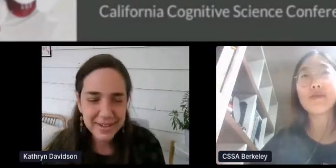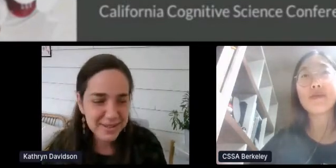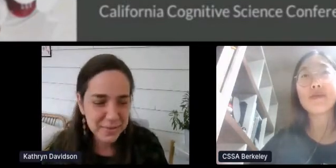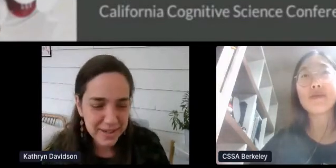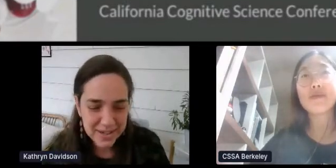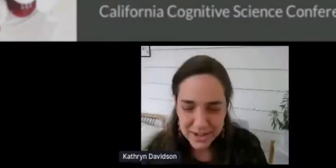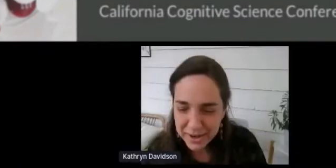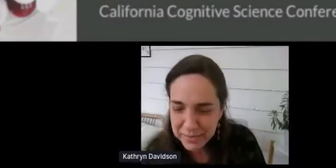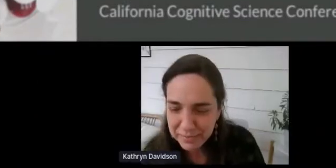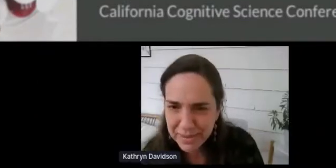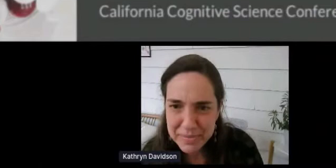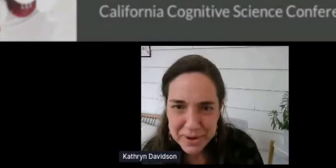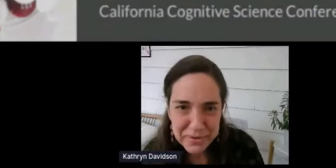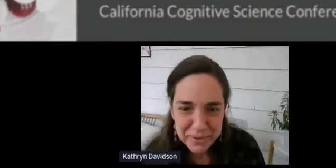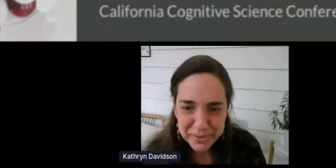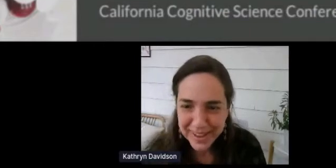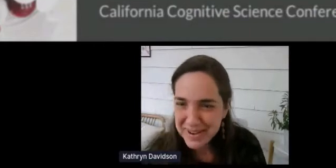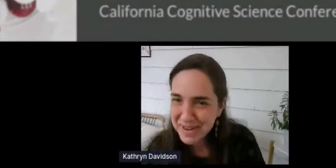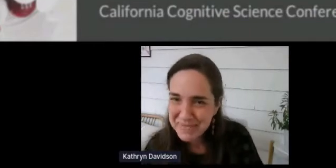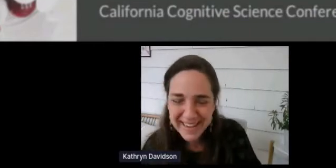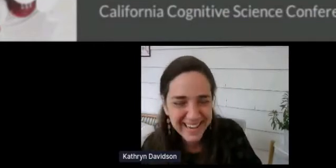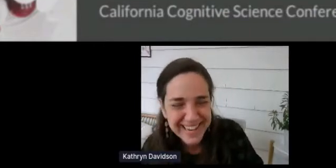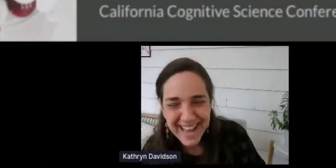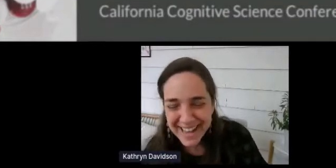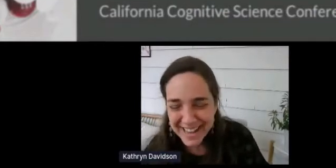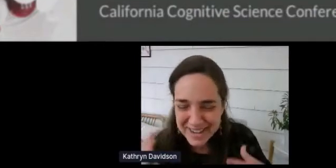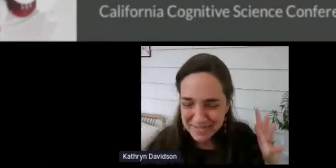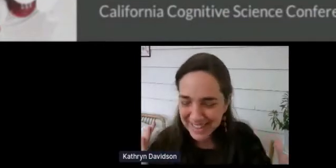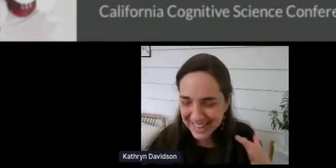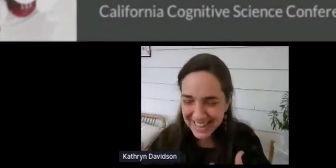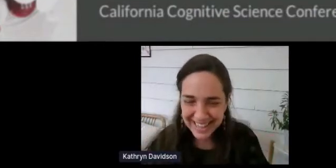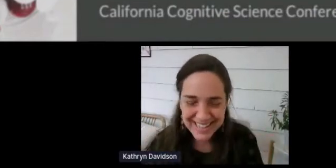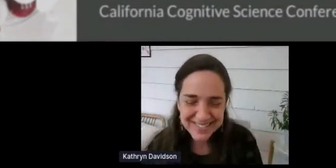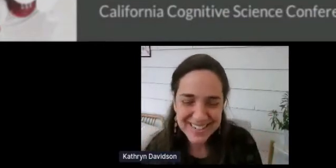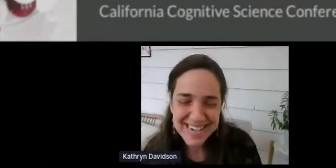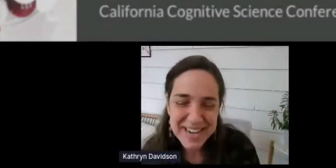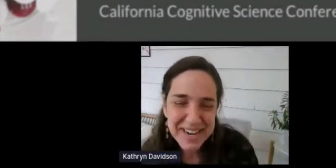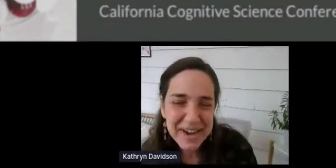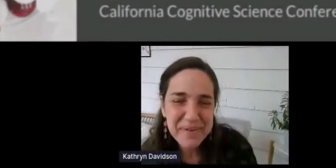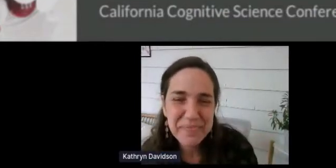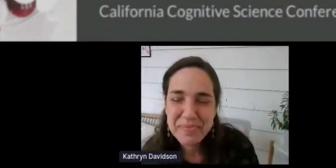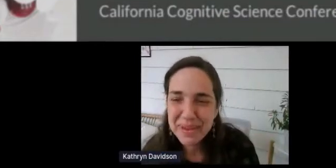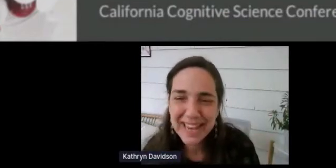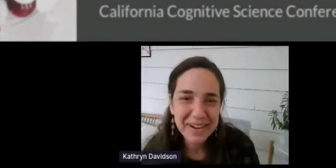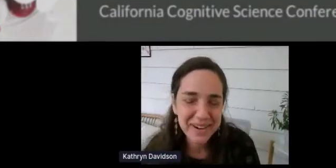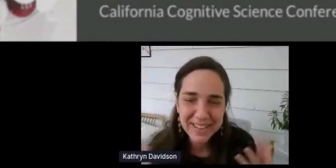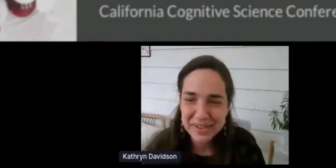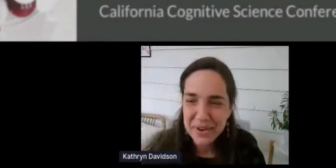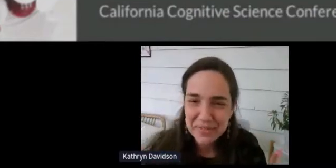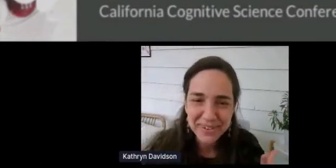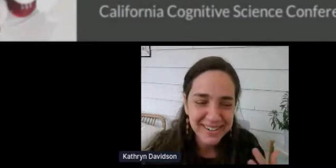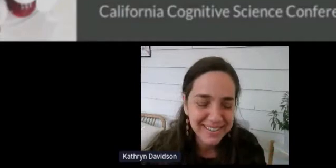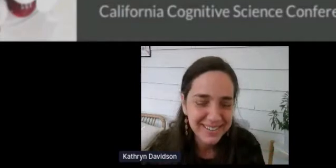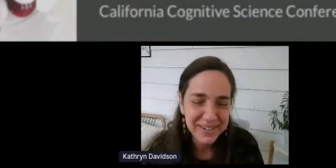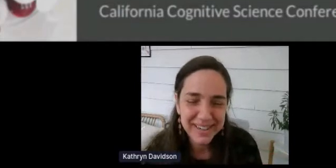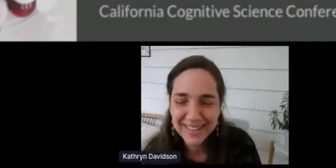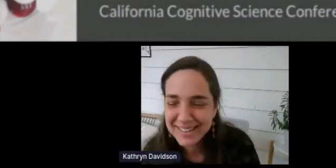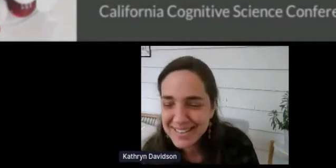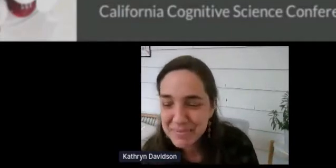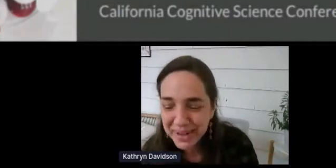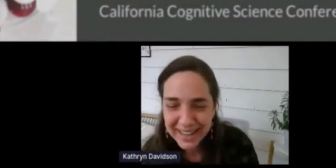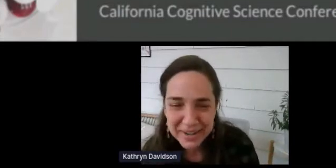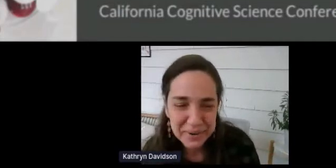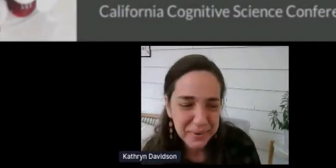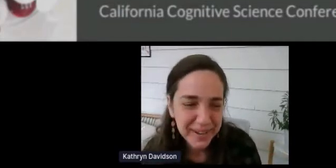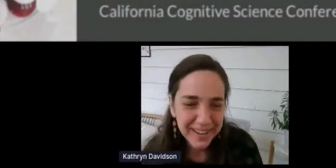Thank you guys so much. Let me know if you can't hear me or anything, I guess, via chat. But yeah, I want to thank you all for joining